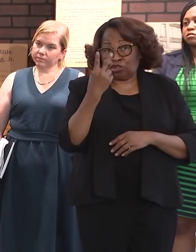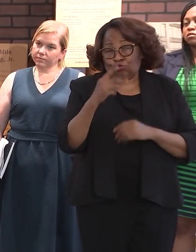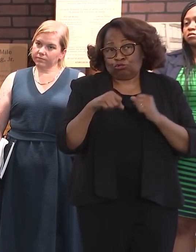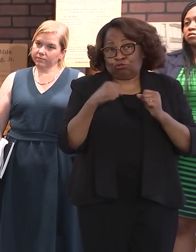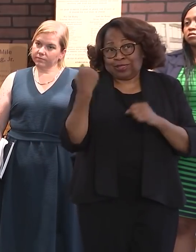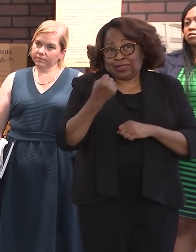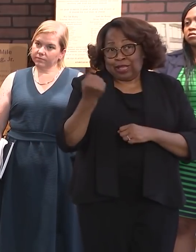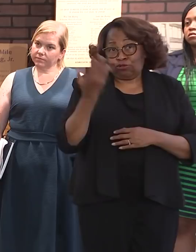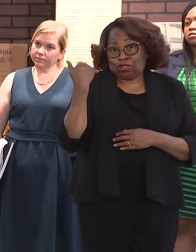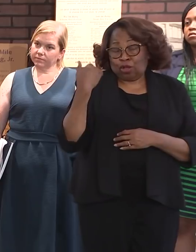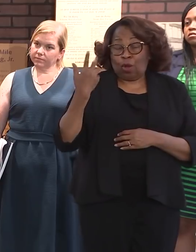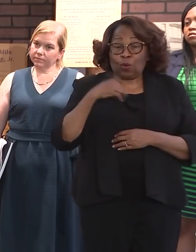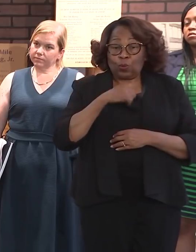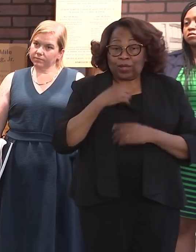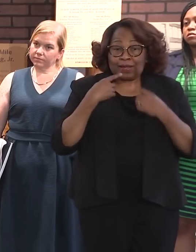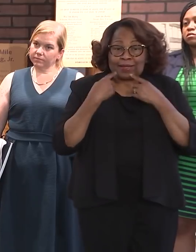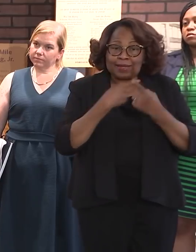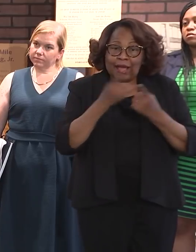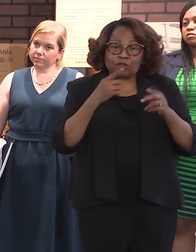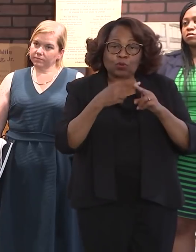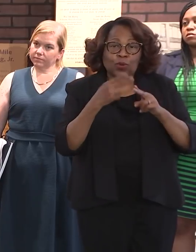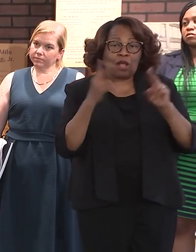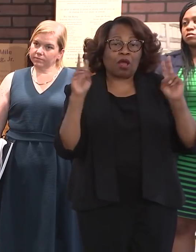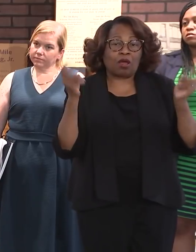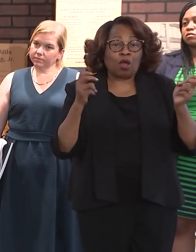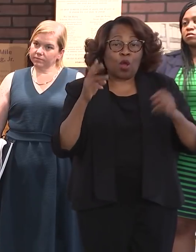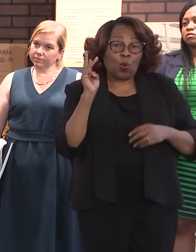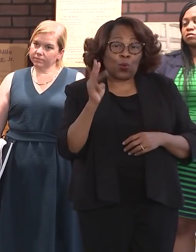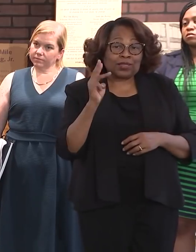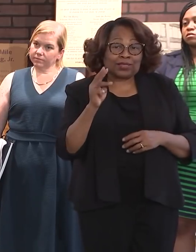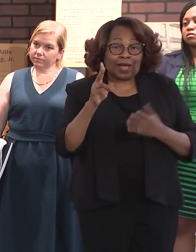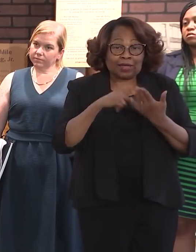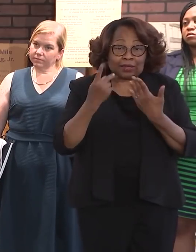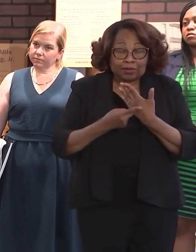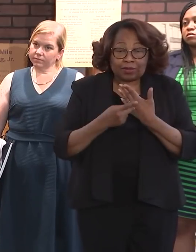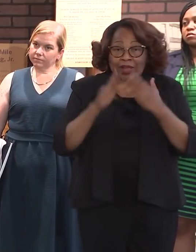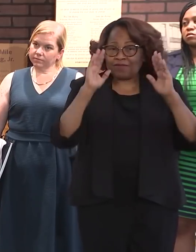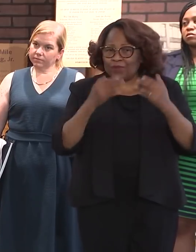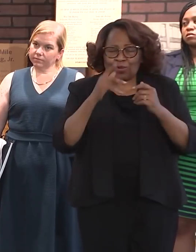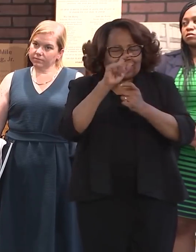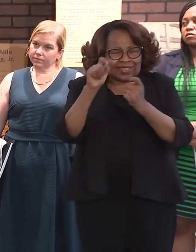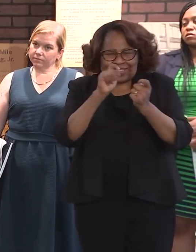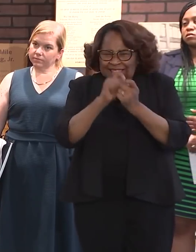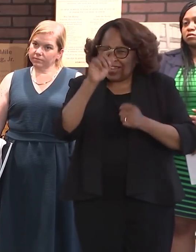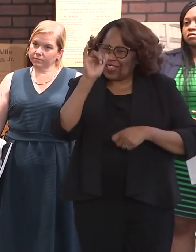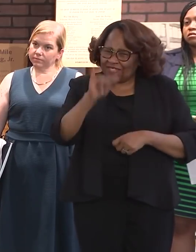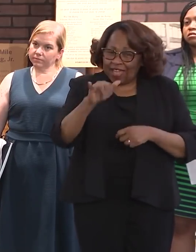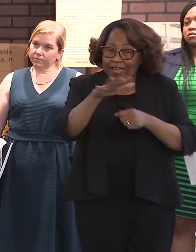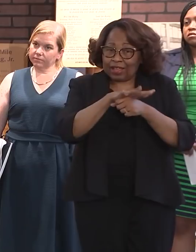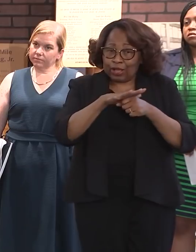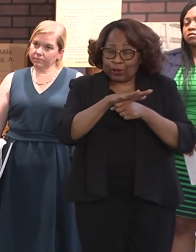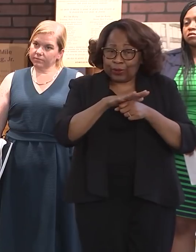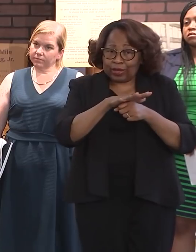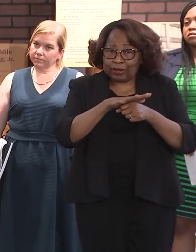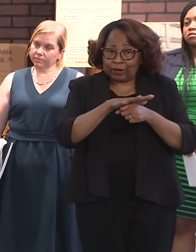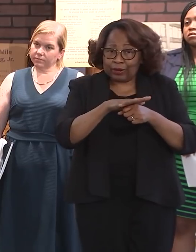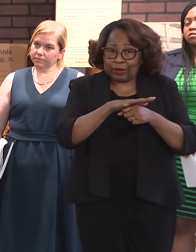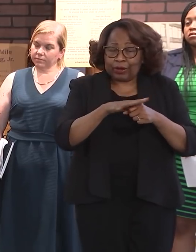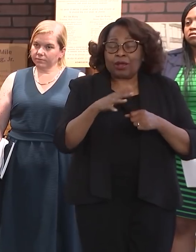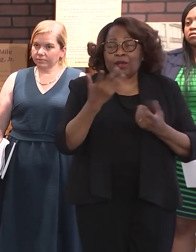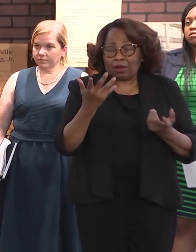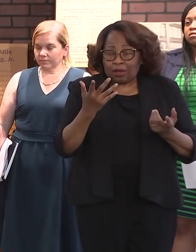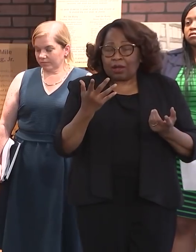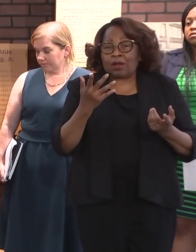ago, we announced what we've called the West Side Initiative, that is focused exactly in that area. Combining, of